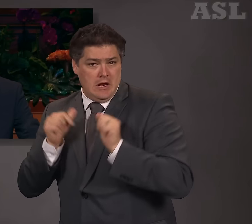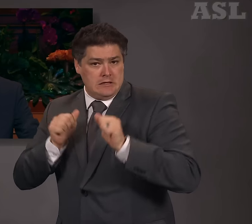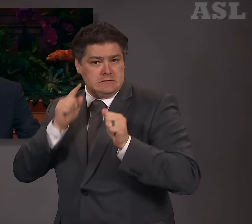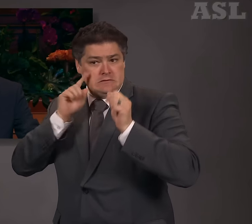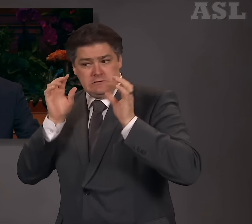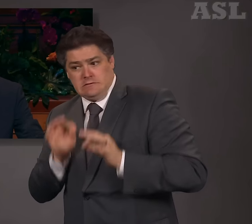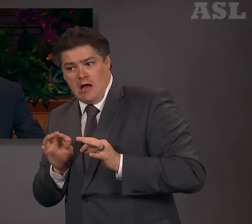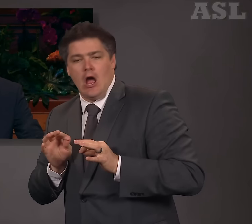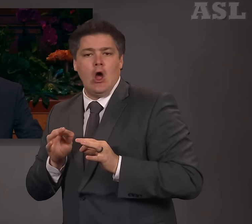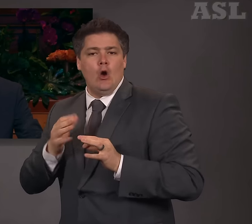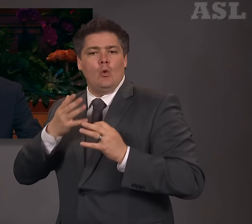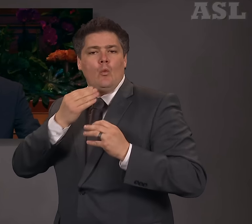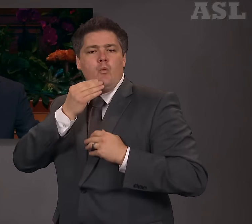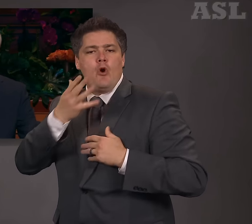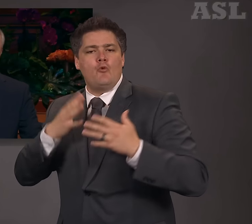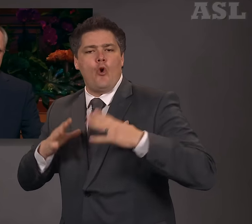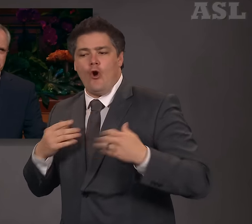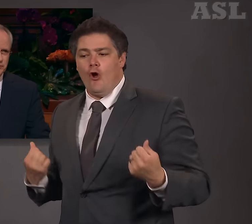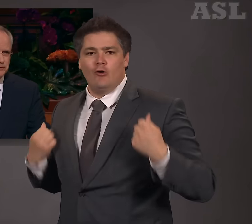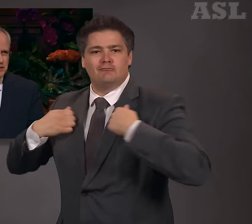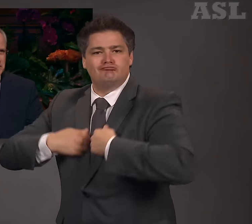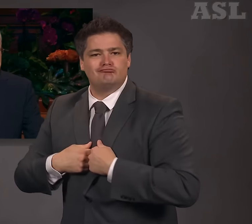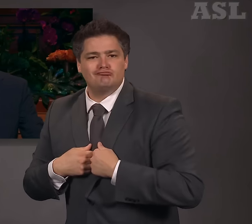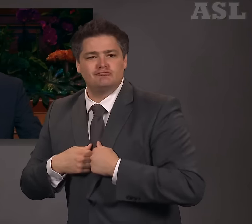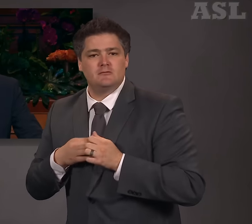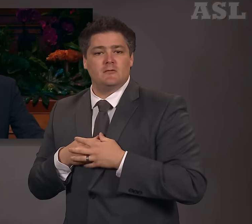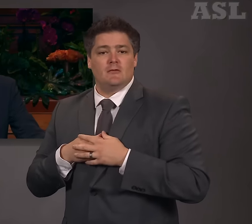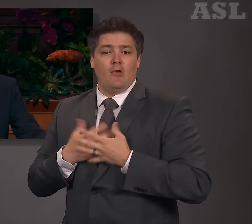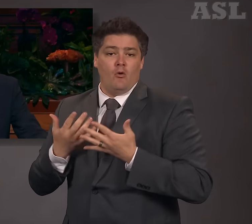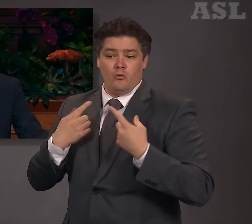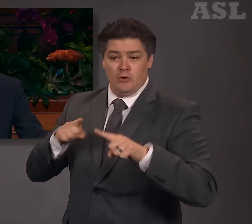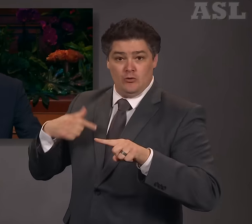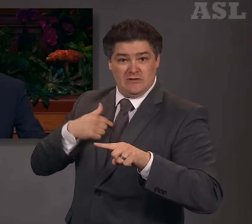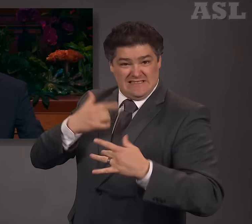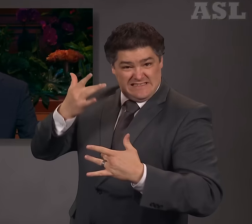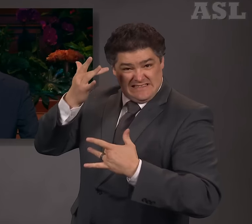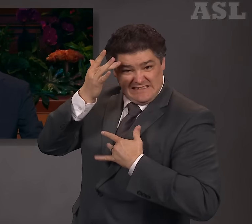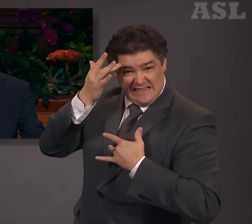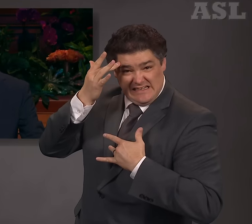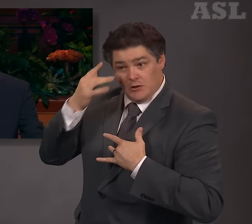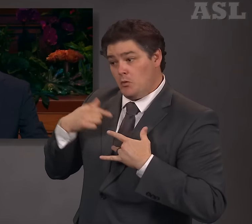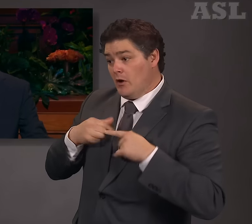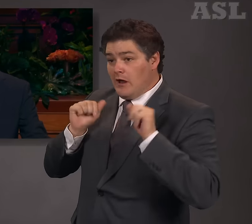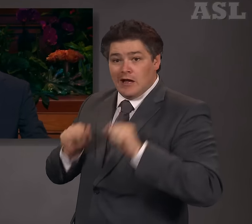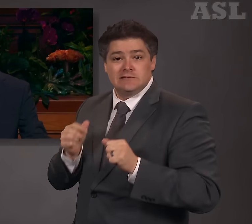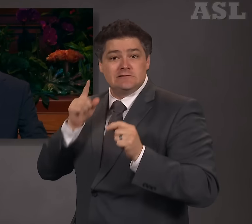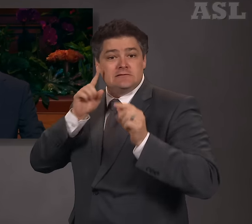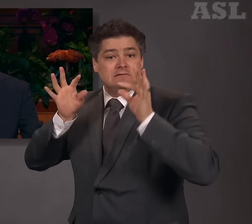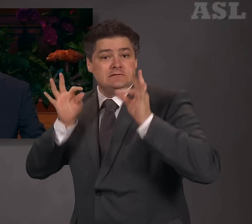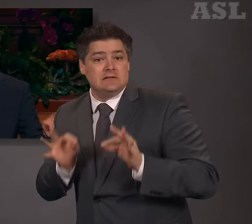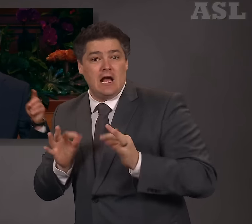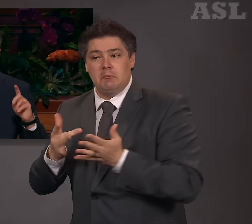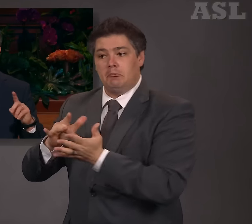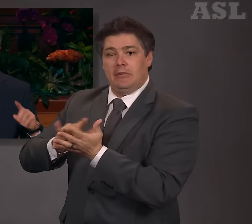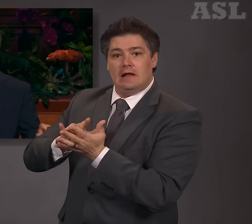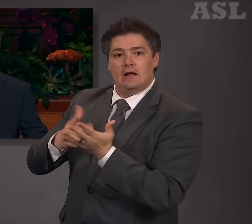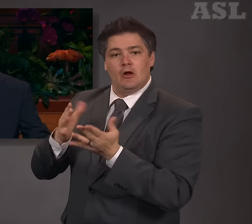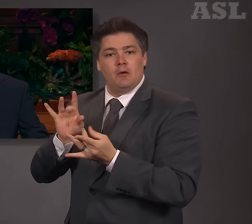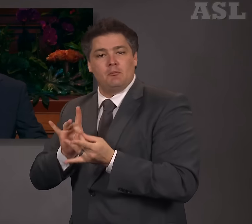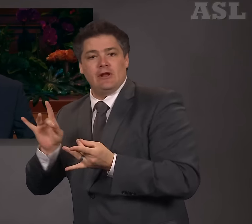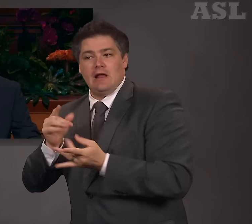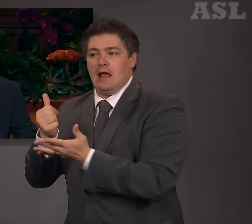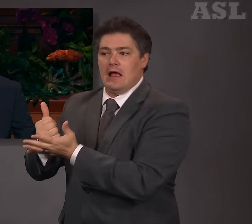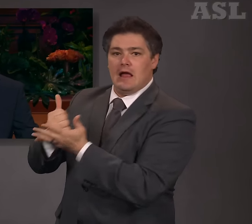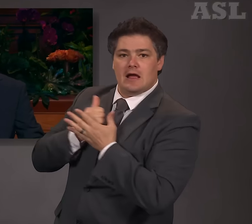wear warm clothes. In seasons of sickness, we can seek medical and spiritual help. We